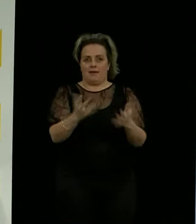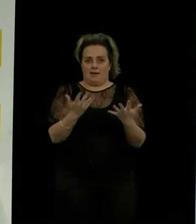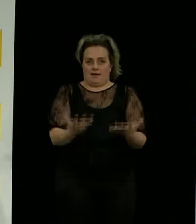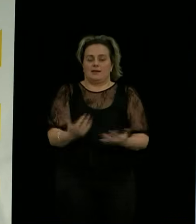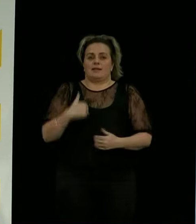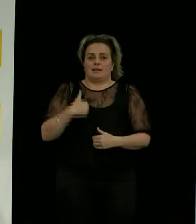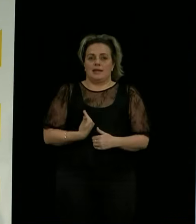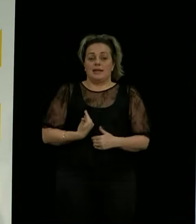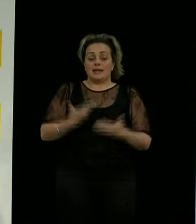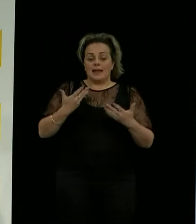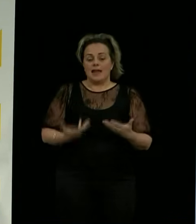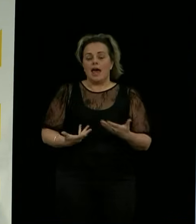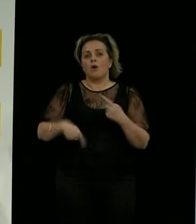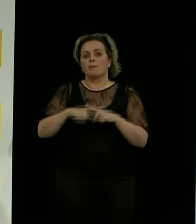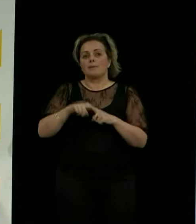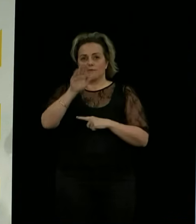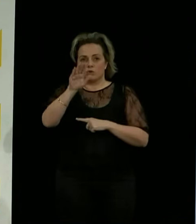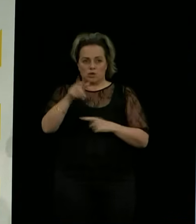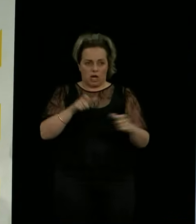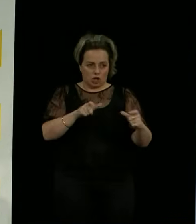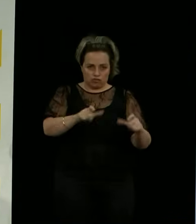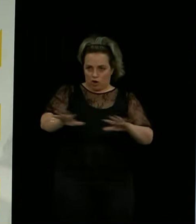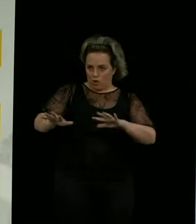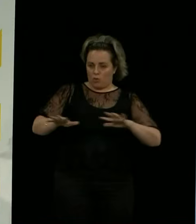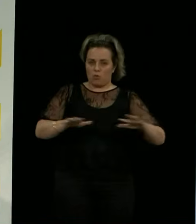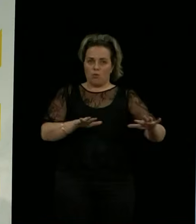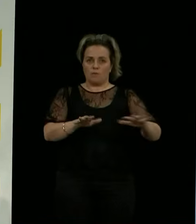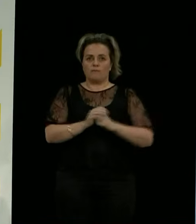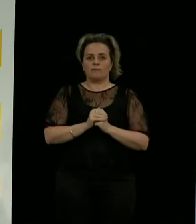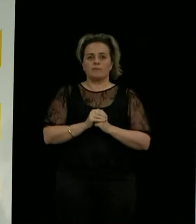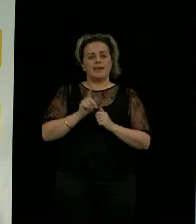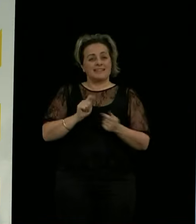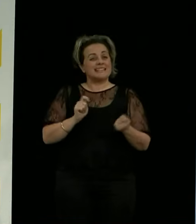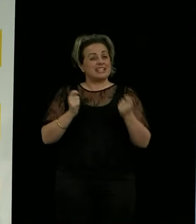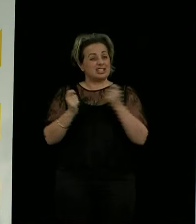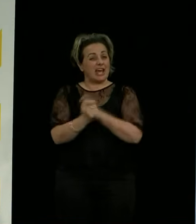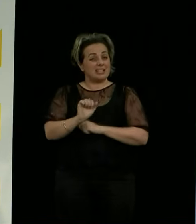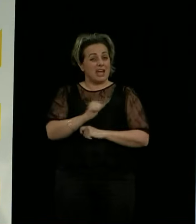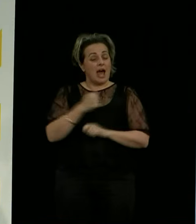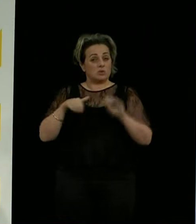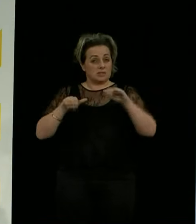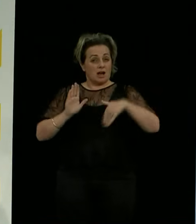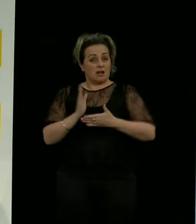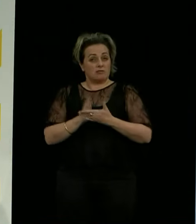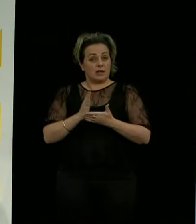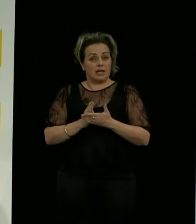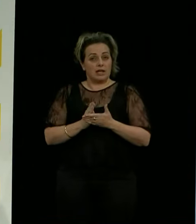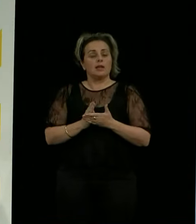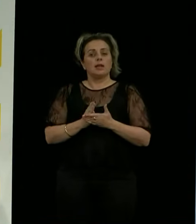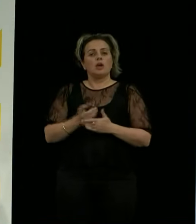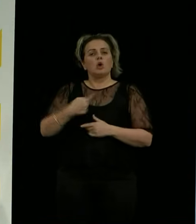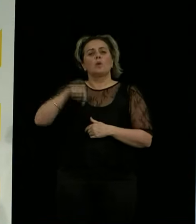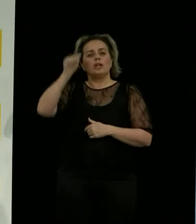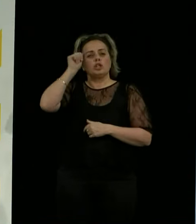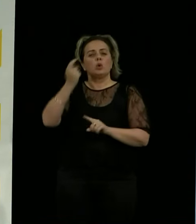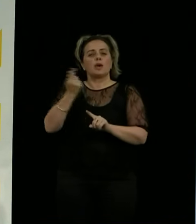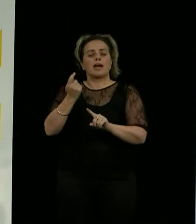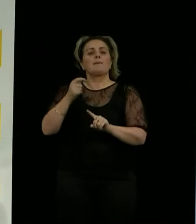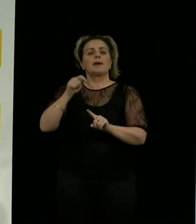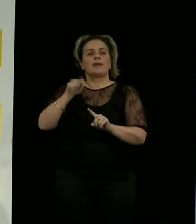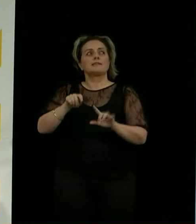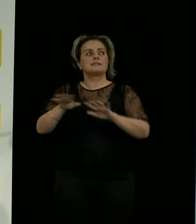now and in the future. This is a change in approach we were always going to make over time.